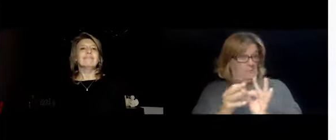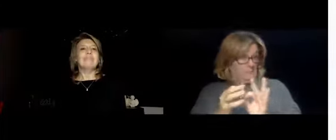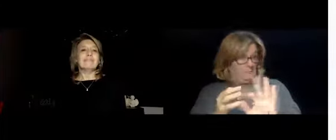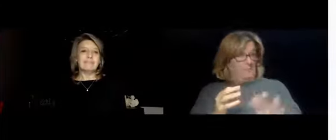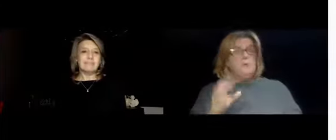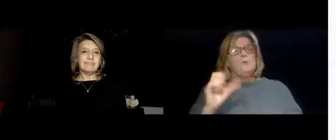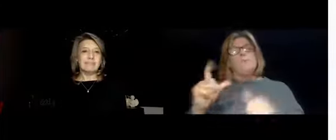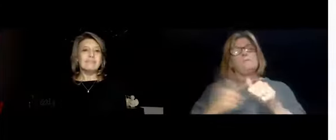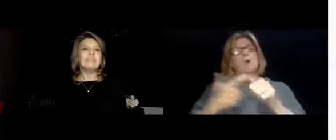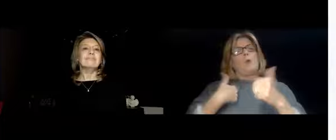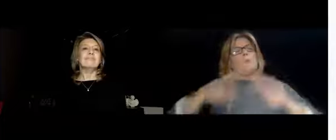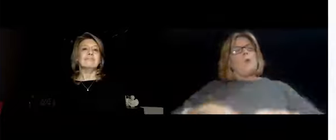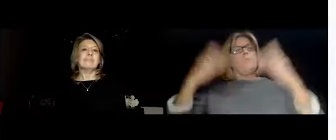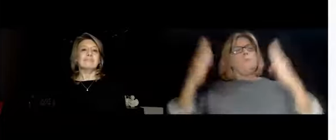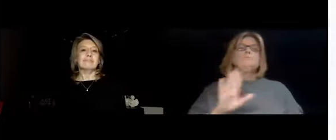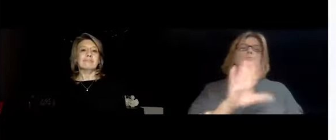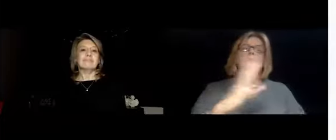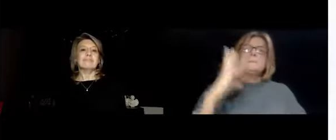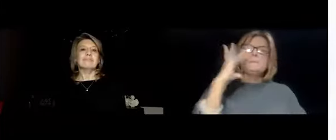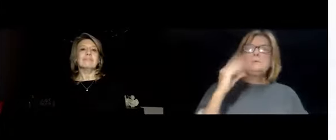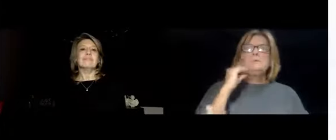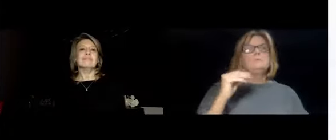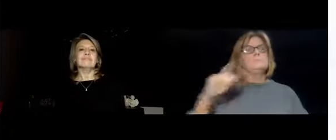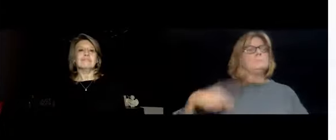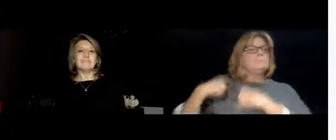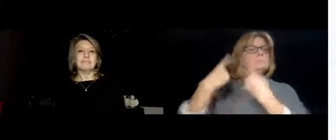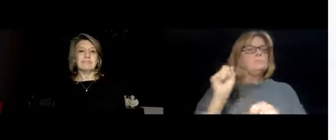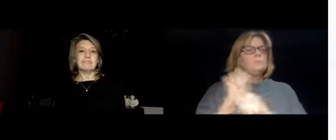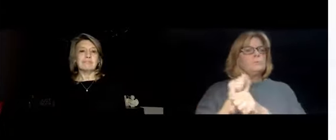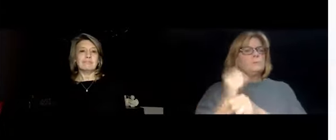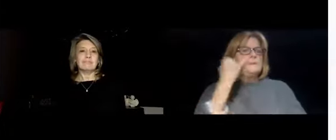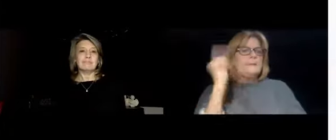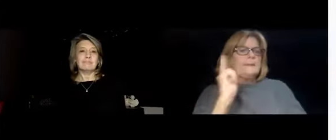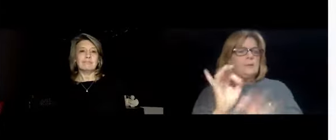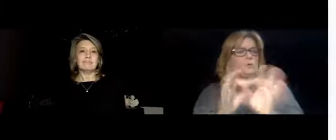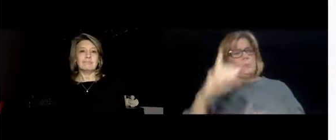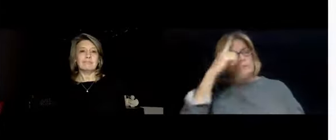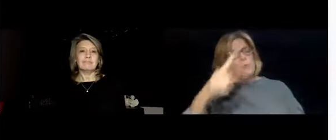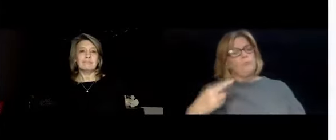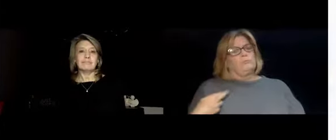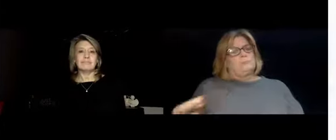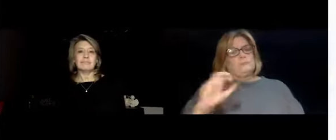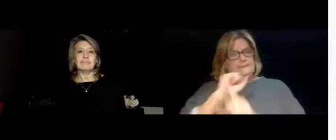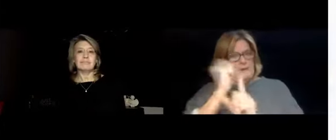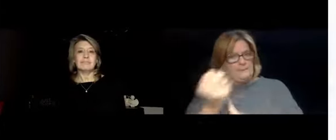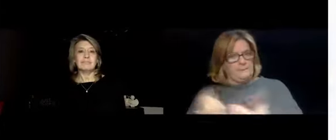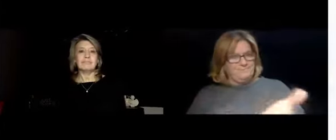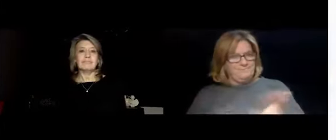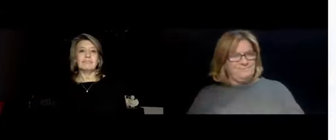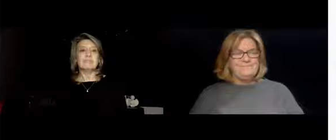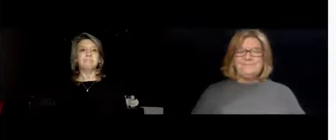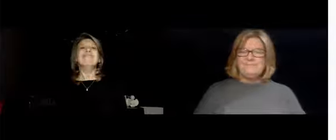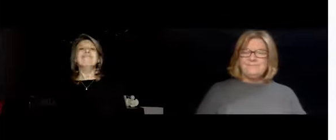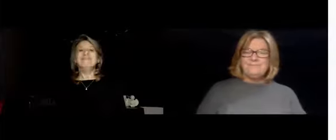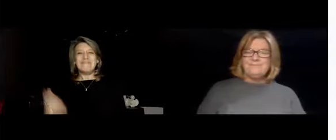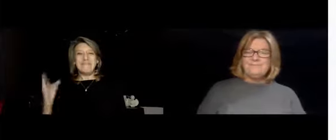spiritual interpreting goes. Can you tell us first about what type of experiences you had working in